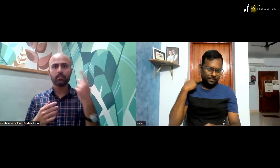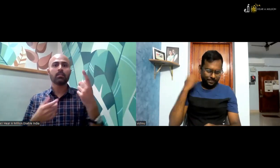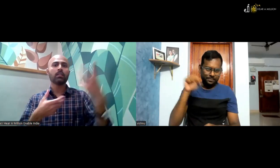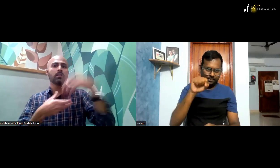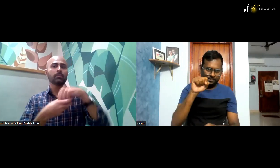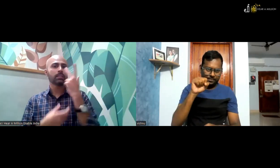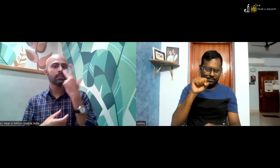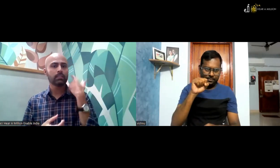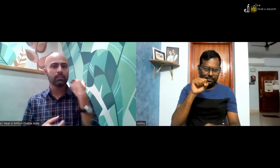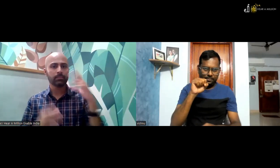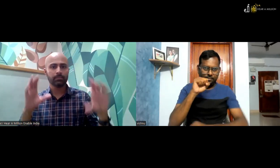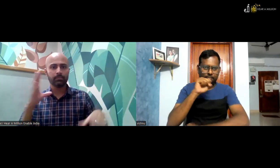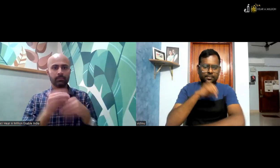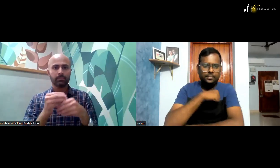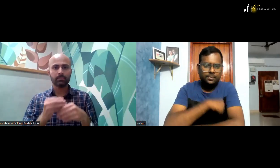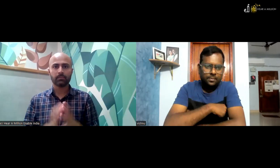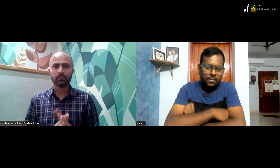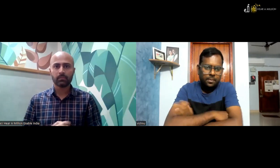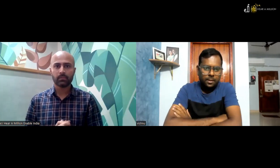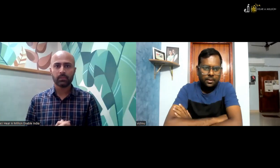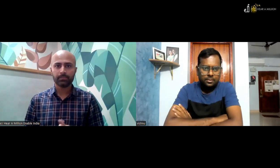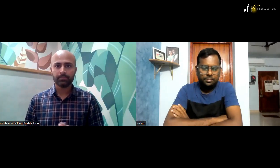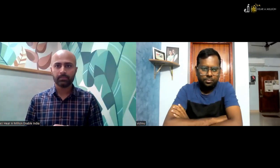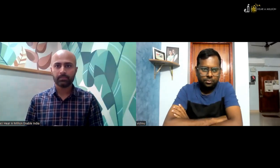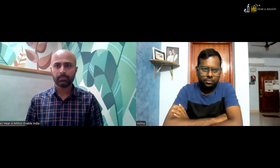Sudamini. Okay. Can we have Sudamini now?